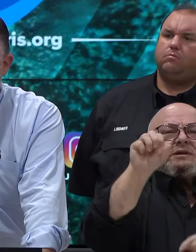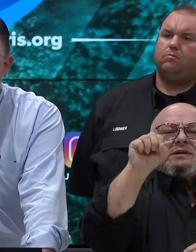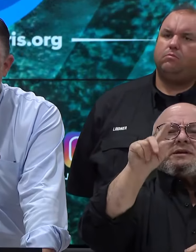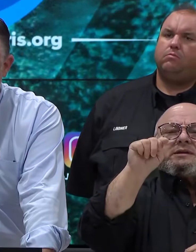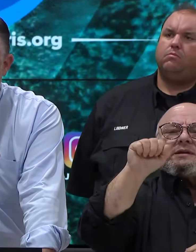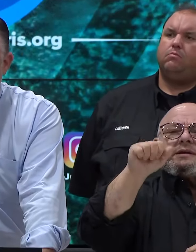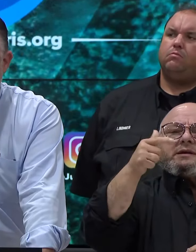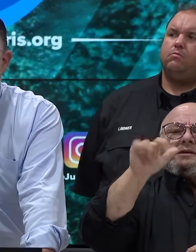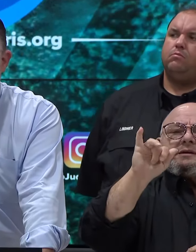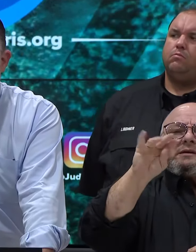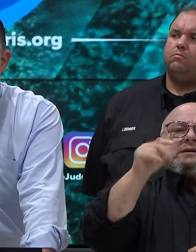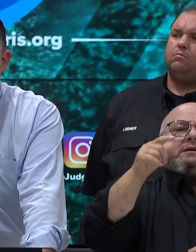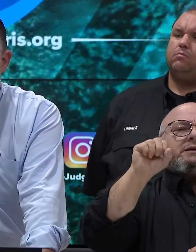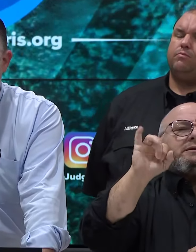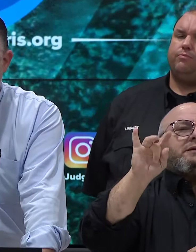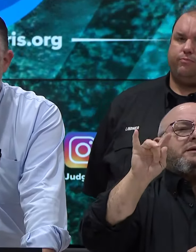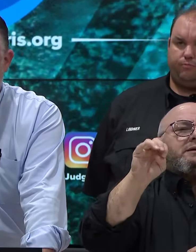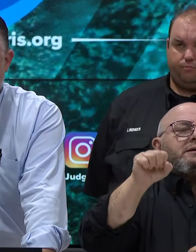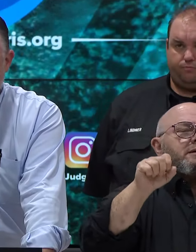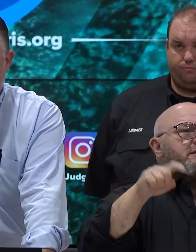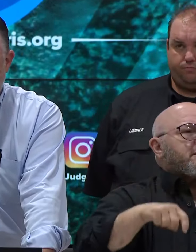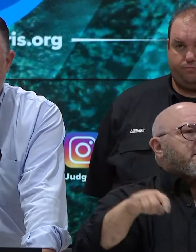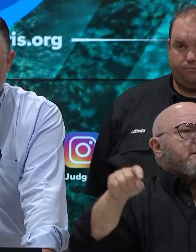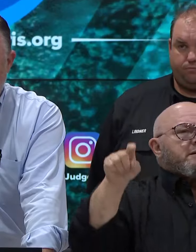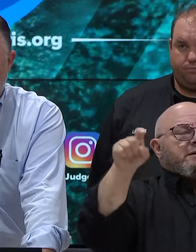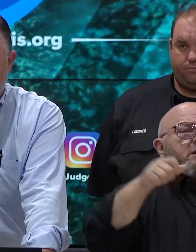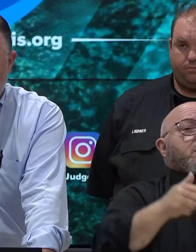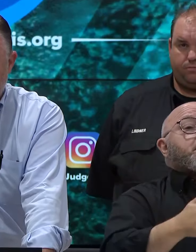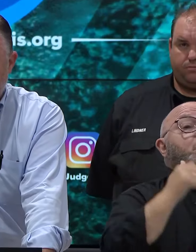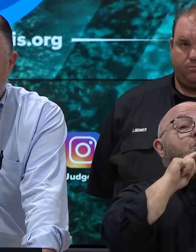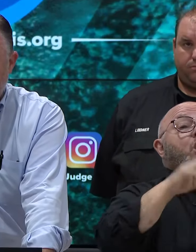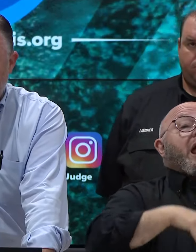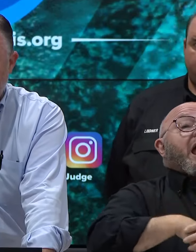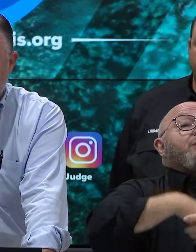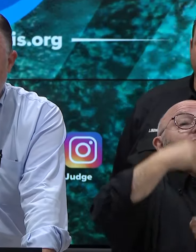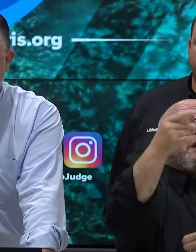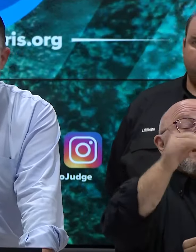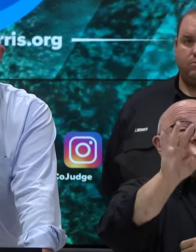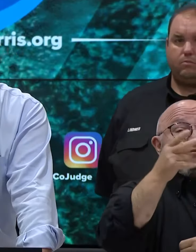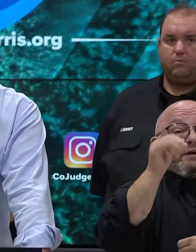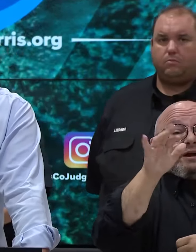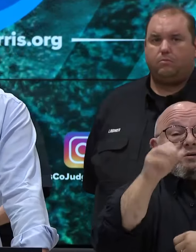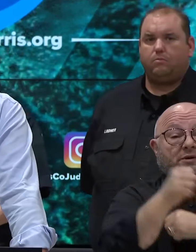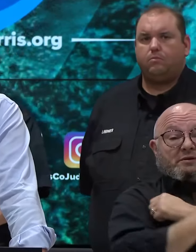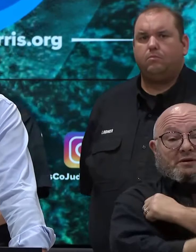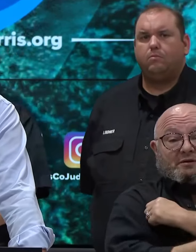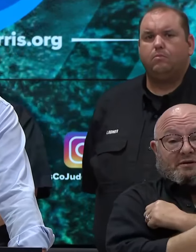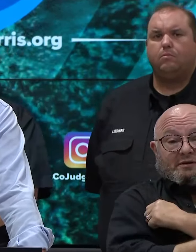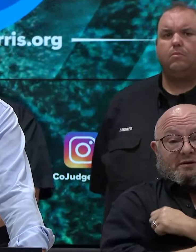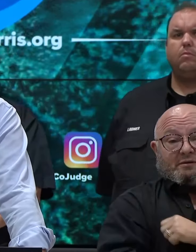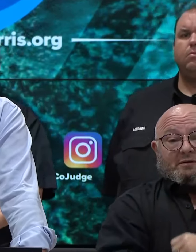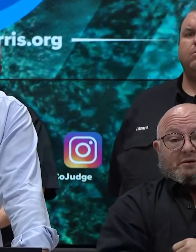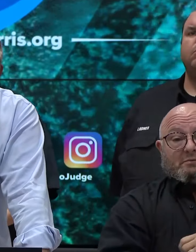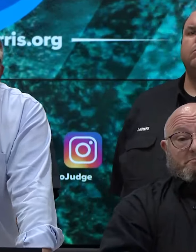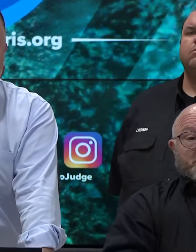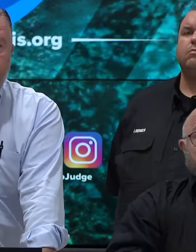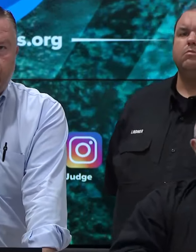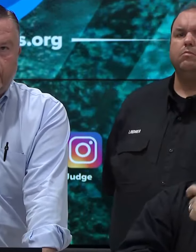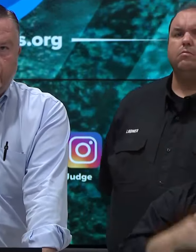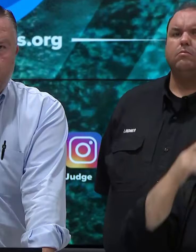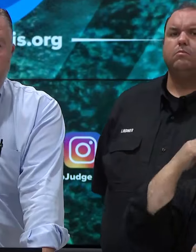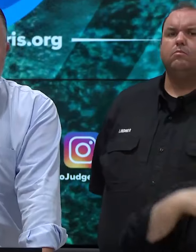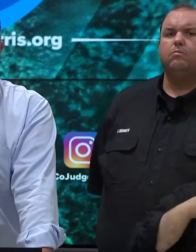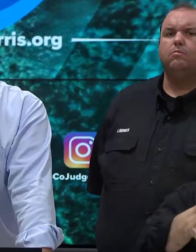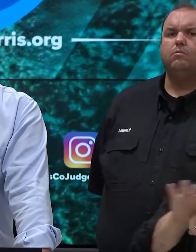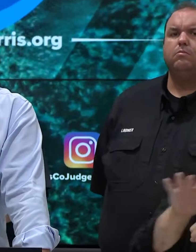around the region, and most of them are outside of Harris County. Do you feel like you have enough manpower out there to